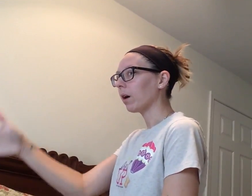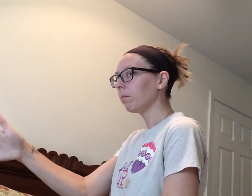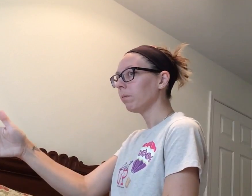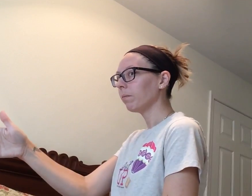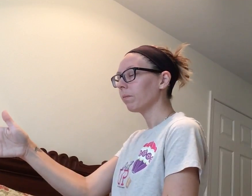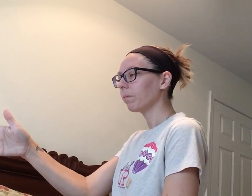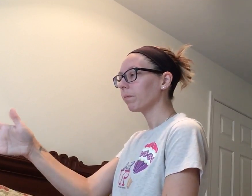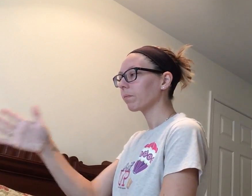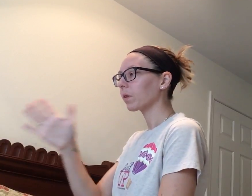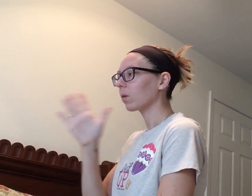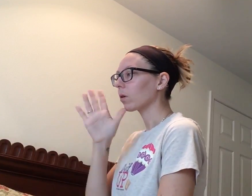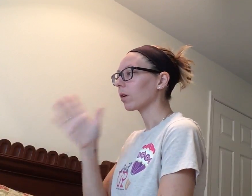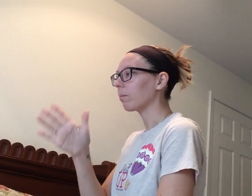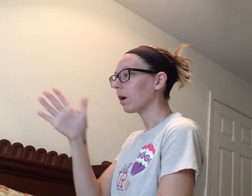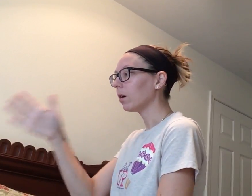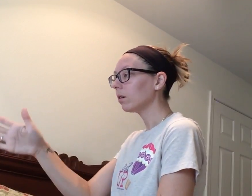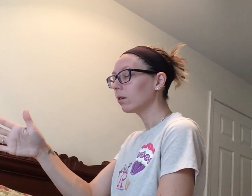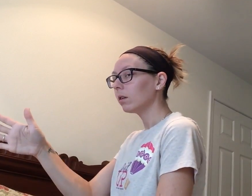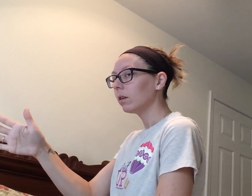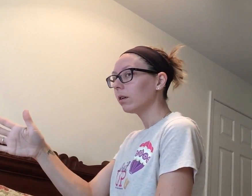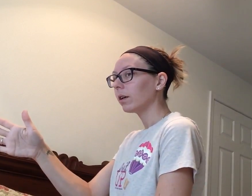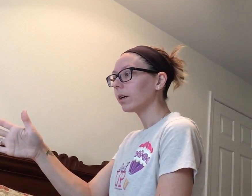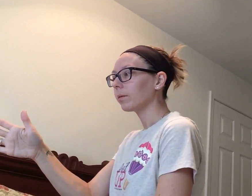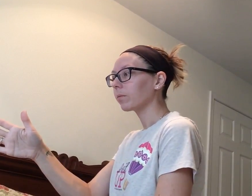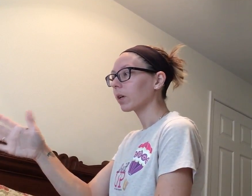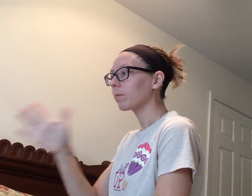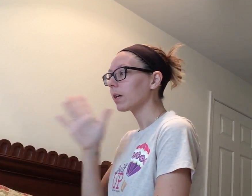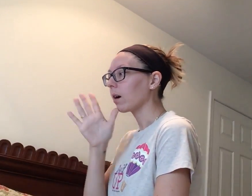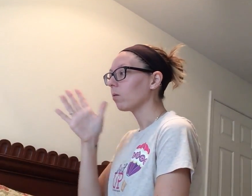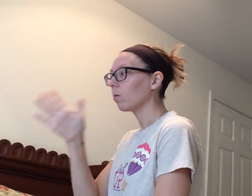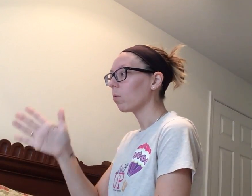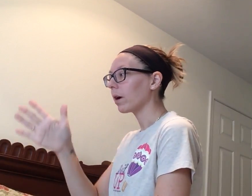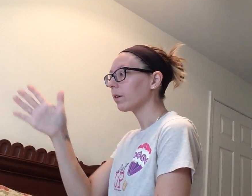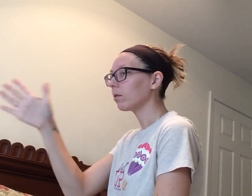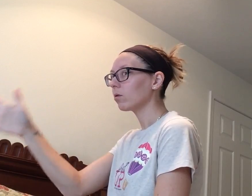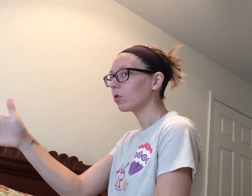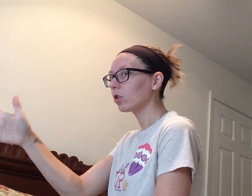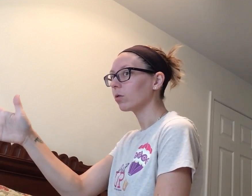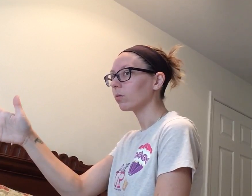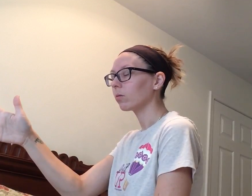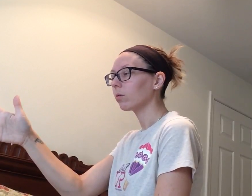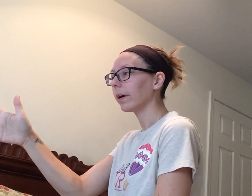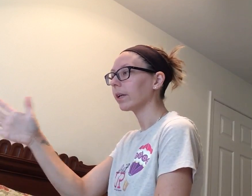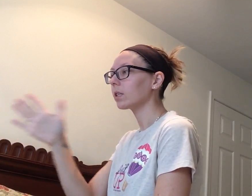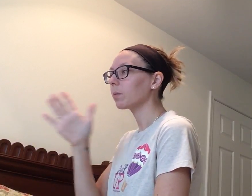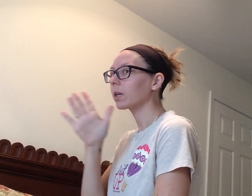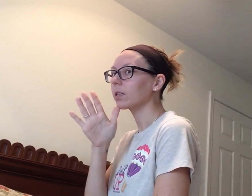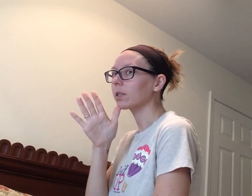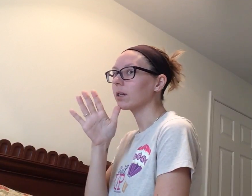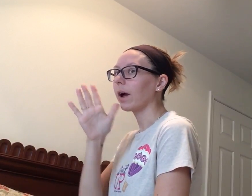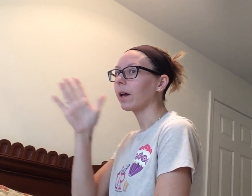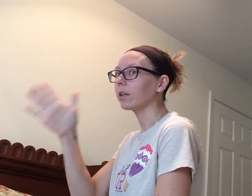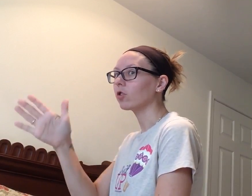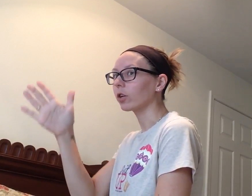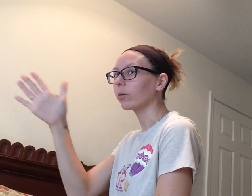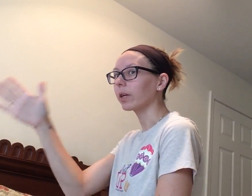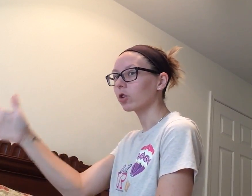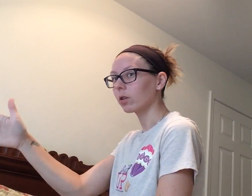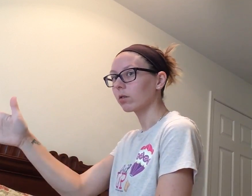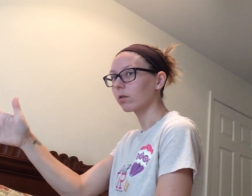Grandmom or grandma comes out 1, 2. And it's because it's an added generation.